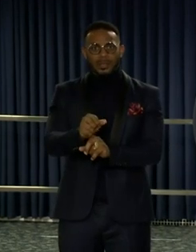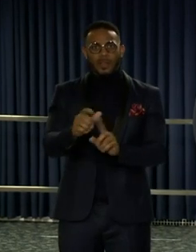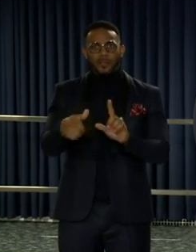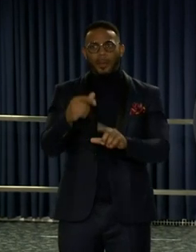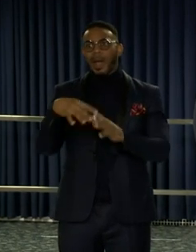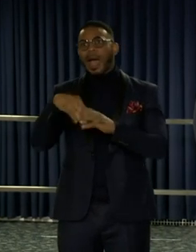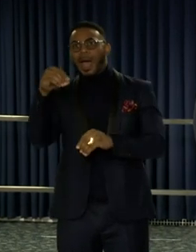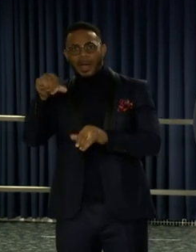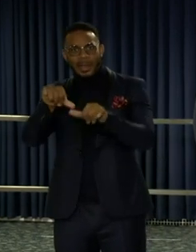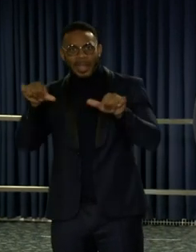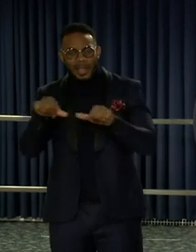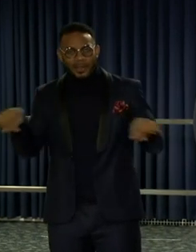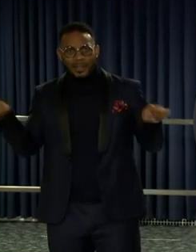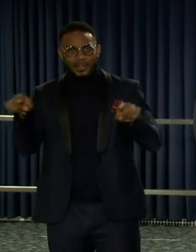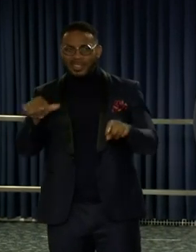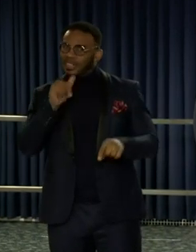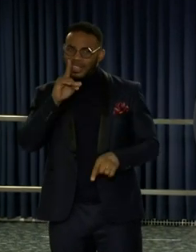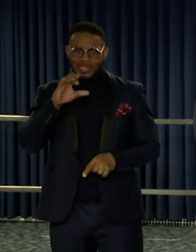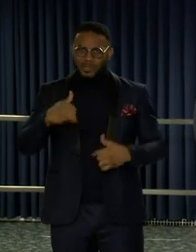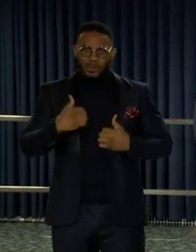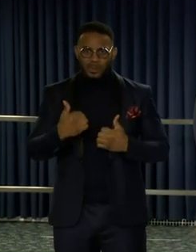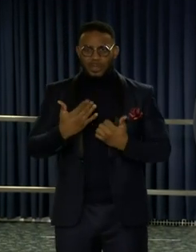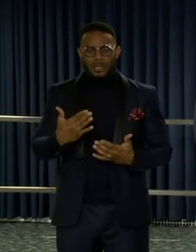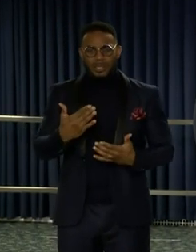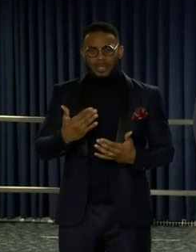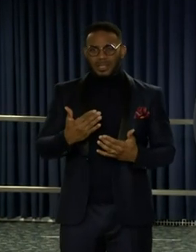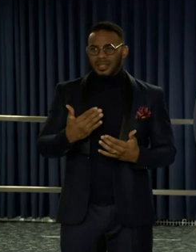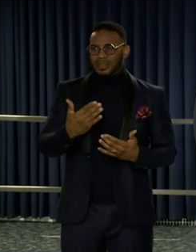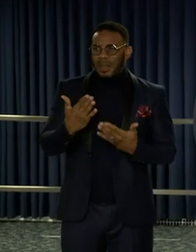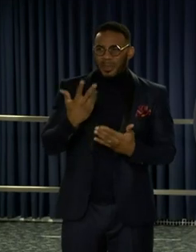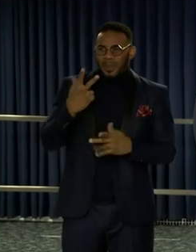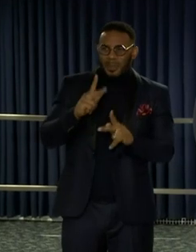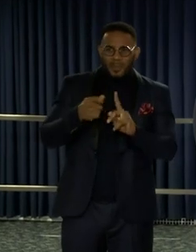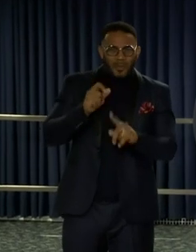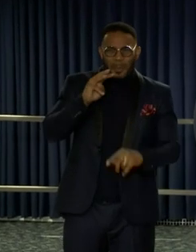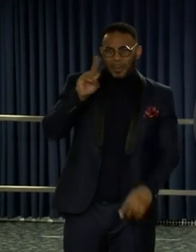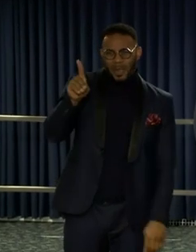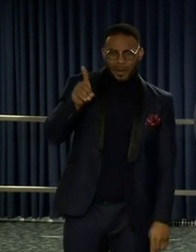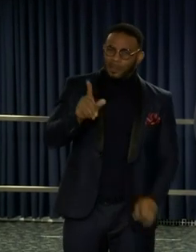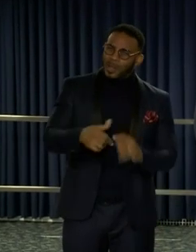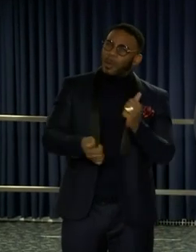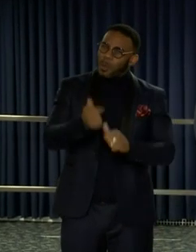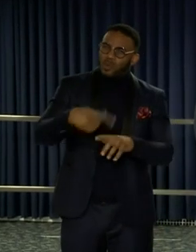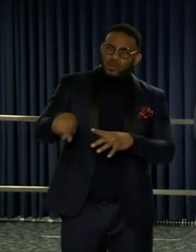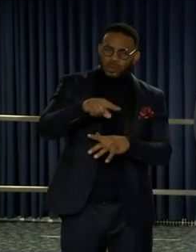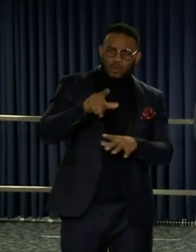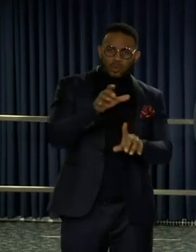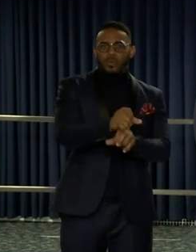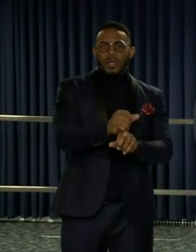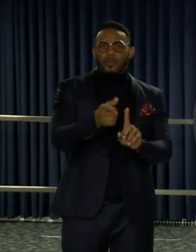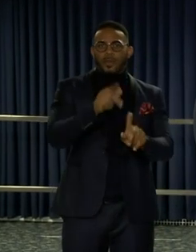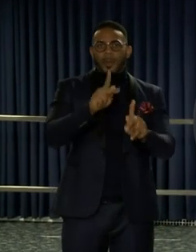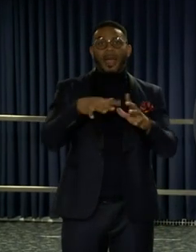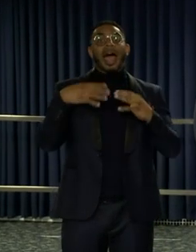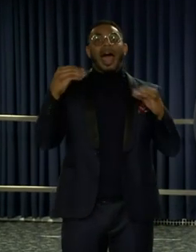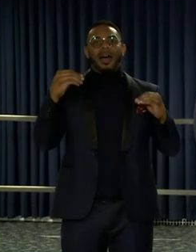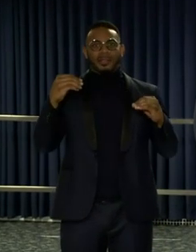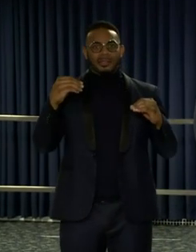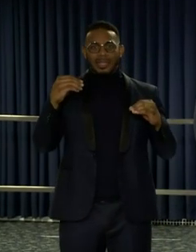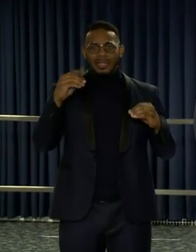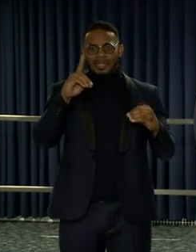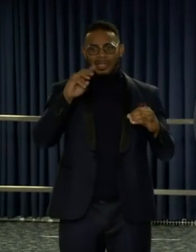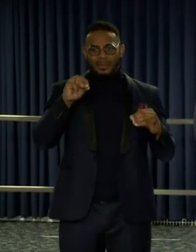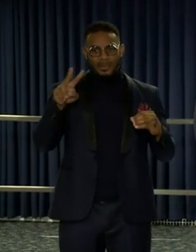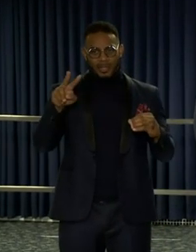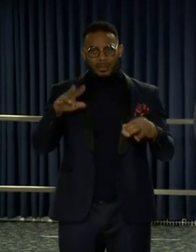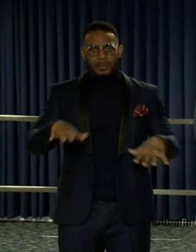from out of the area. The most immediate area, we had three people that were from Maryland, but the majority of the arrests were from people outside of the